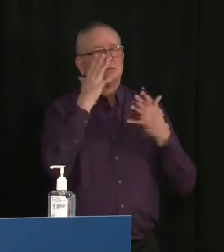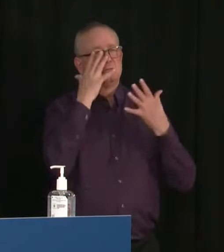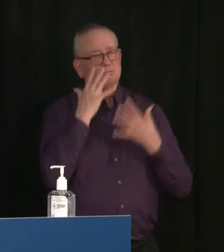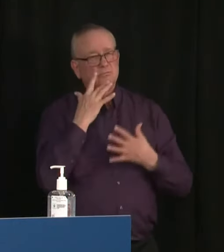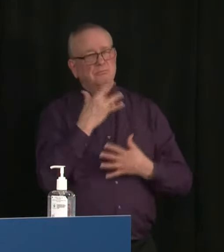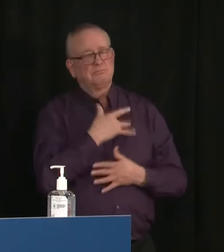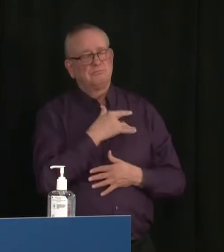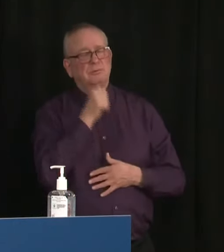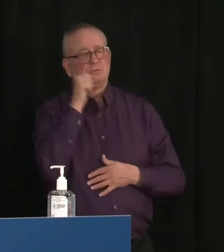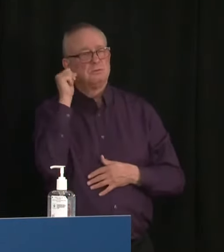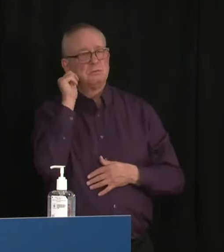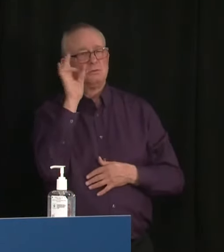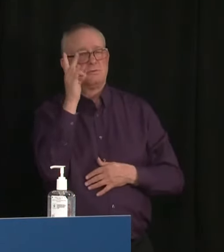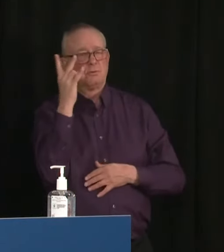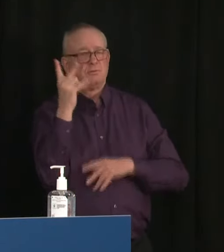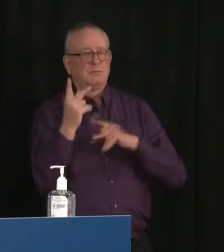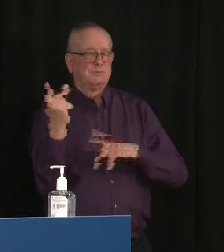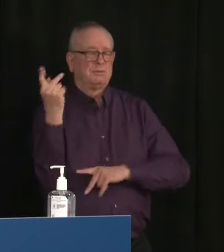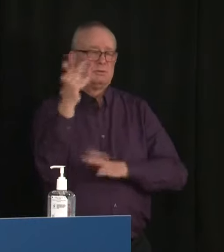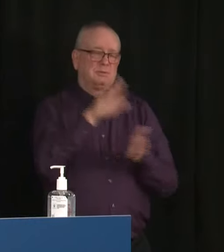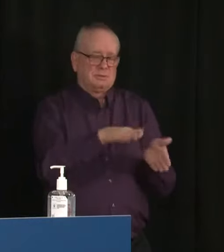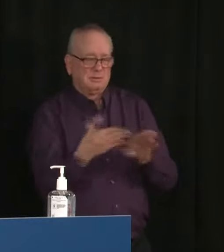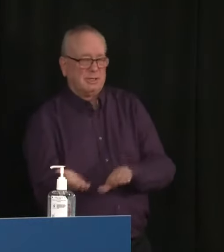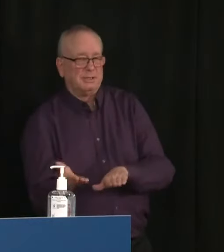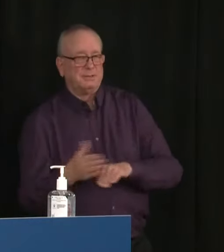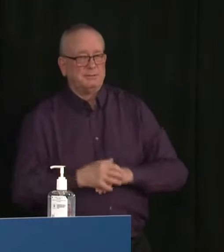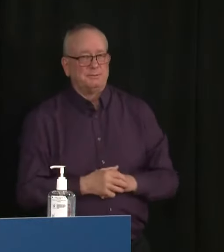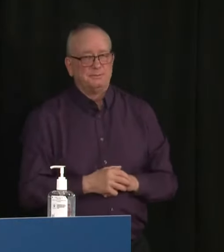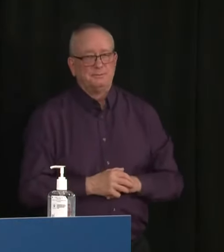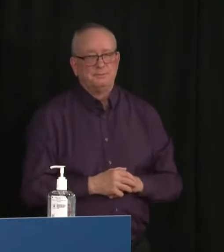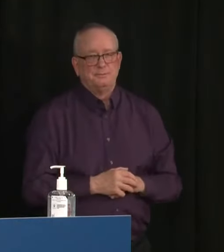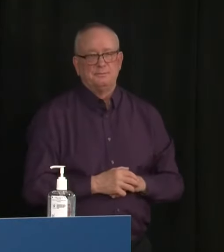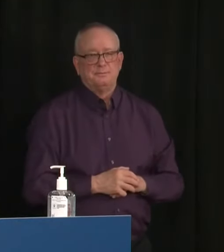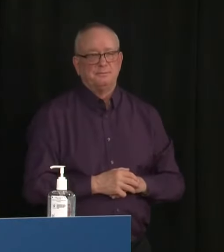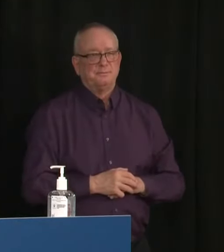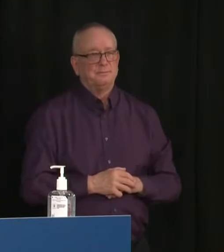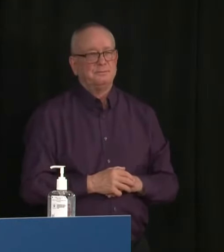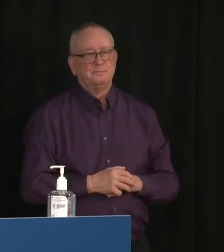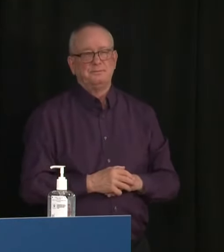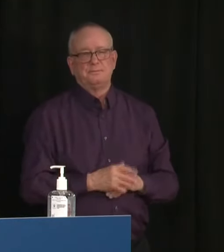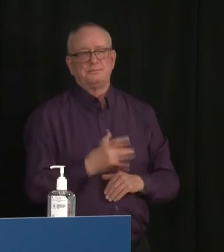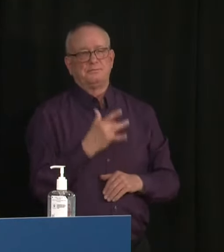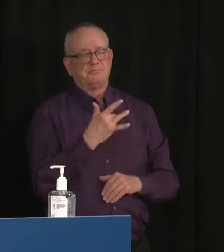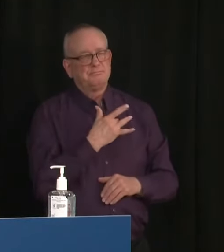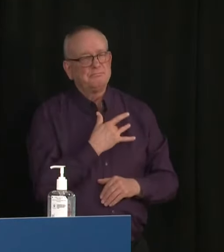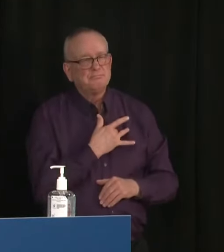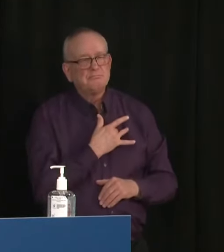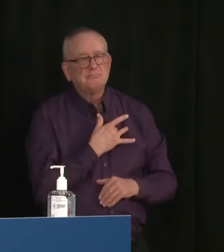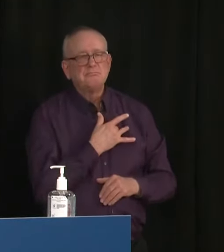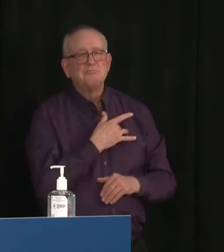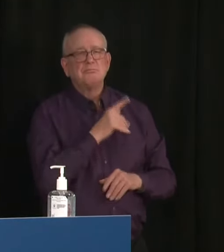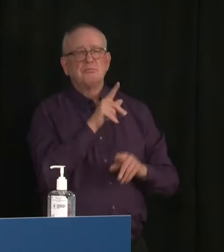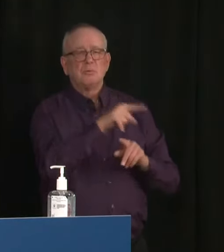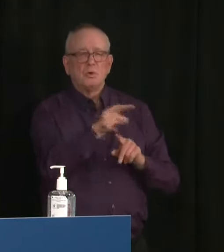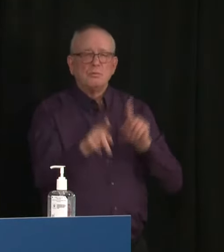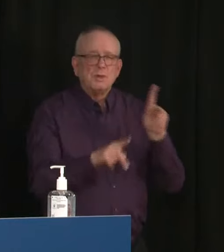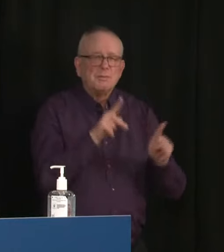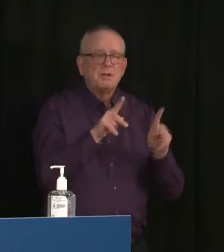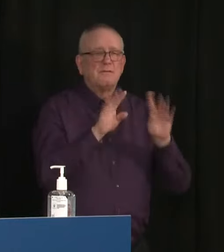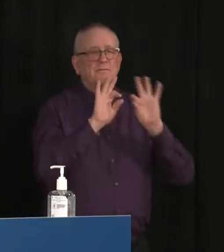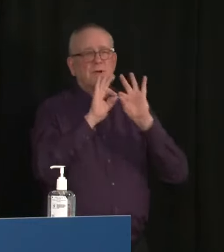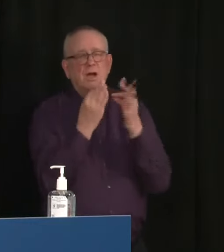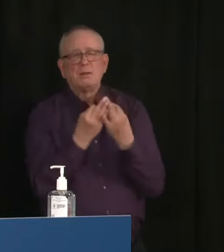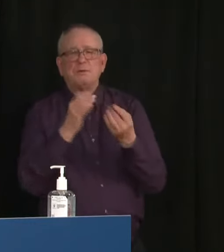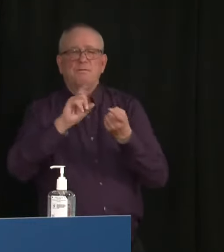reported to Alberta Health in the last 24 hours. My thoughts are with the family, friends, and colleagues of these